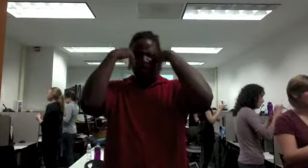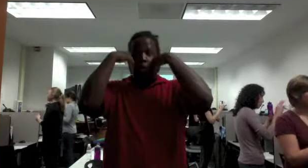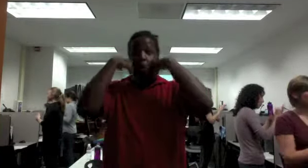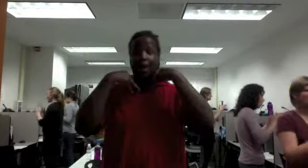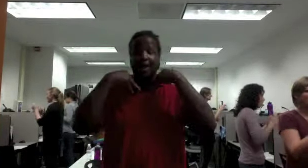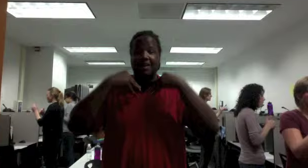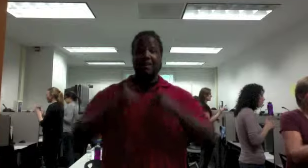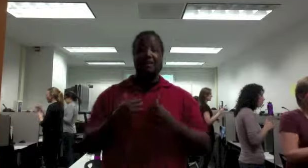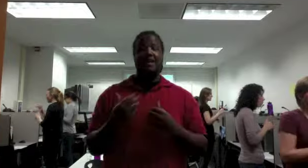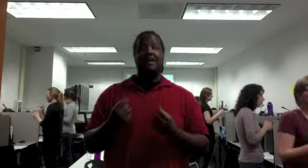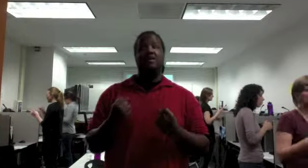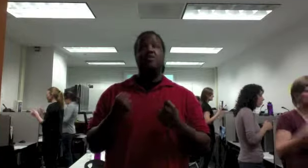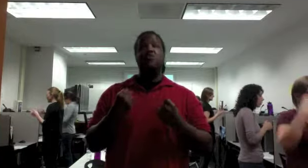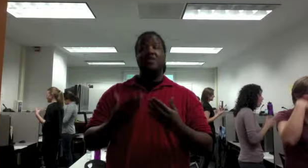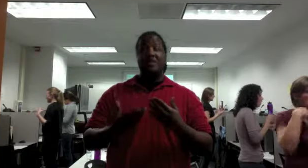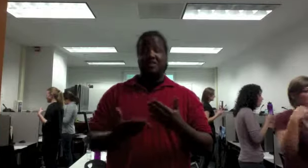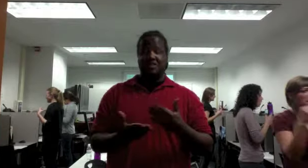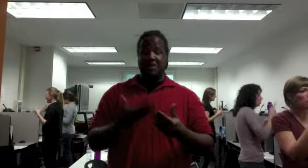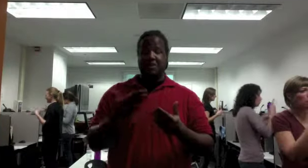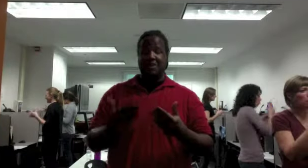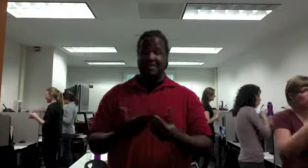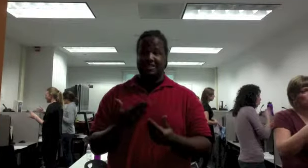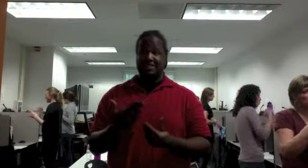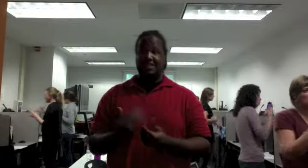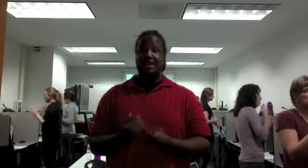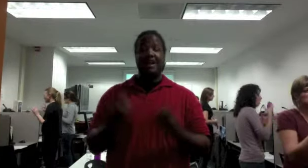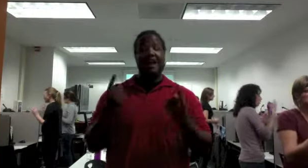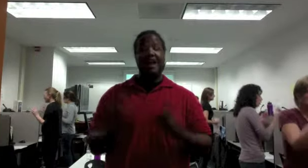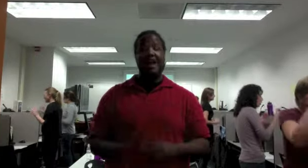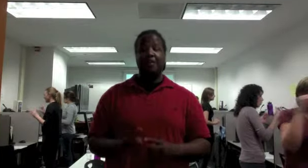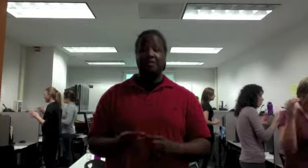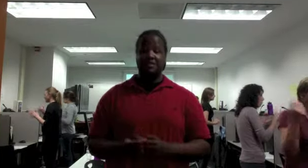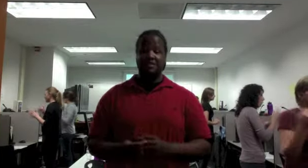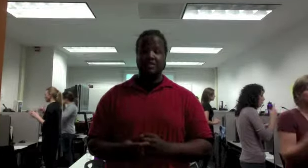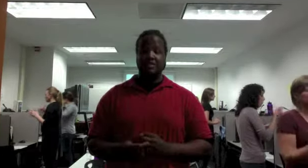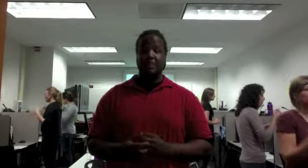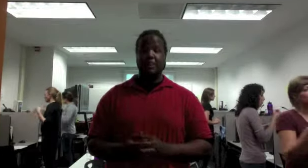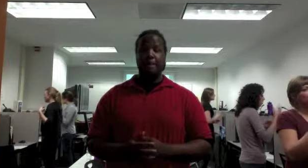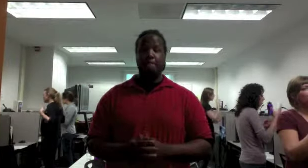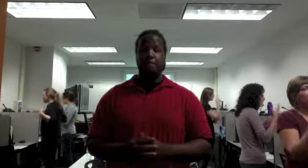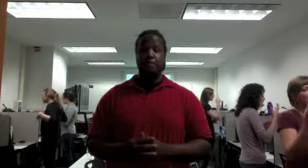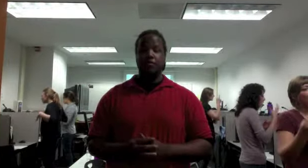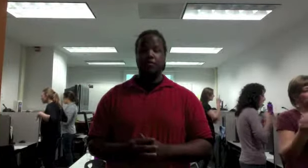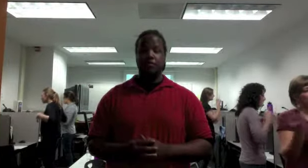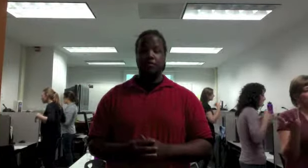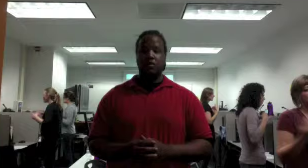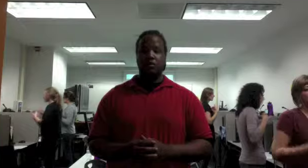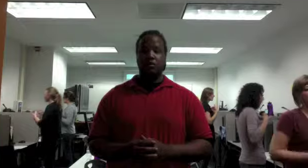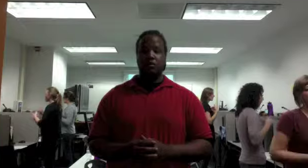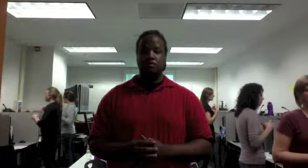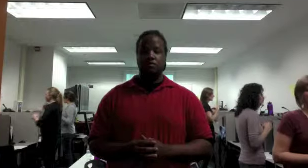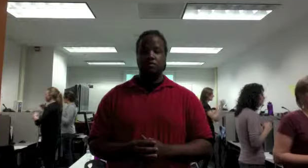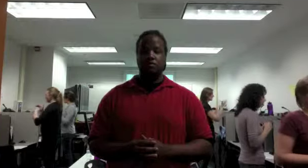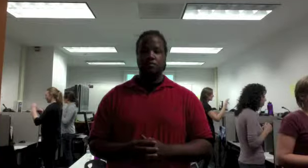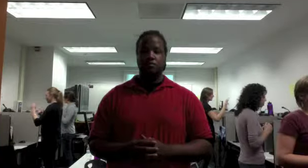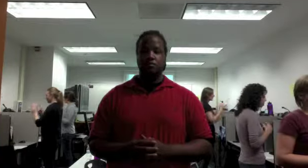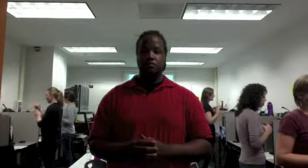sticky, muggy, it's not very comfortable. Sweat usually a lot more easily on humid days. There's a lot more moisture.